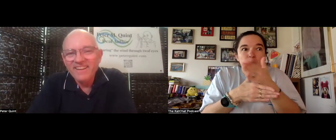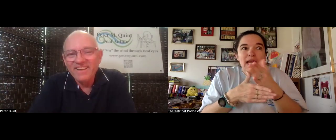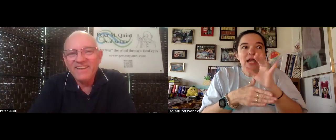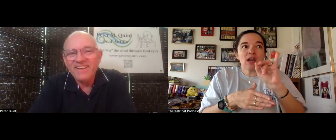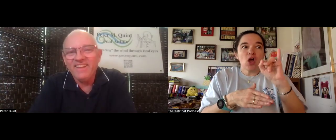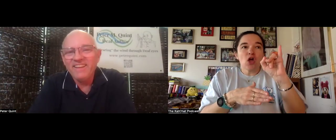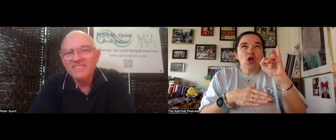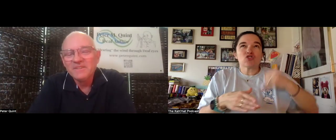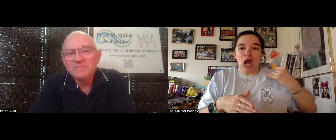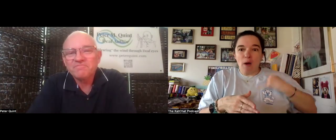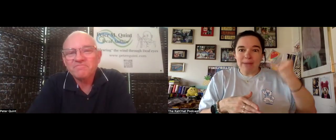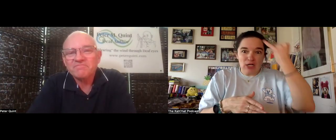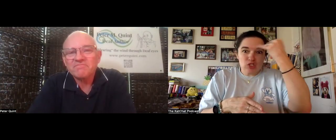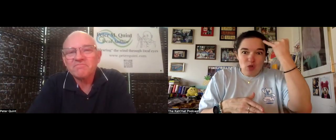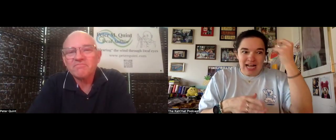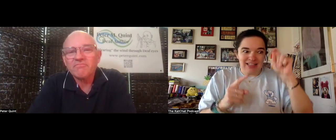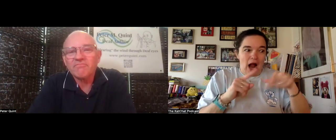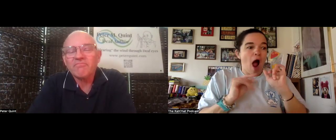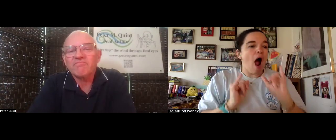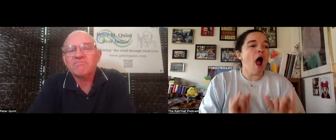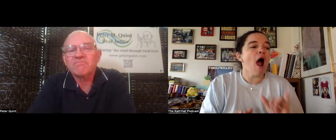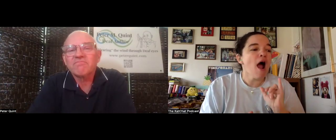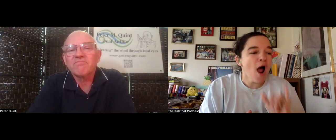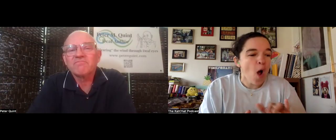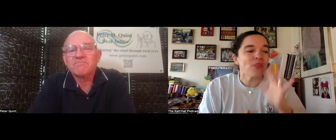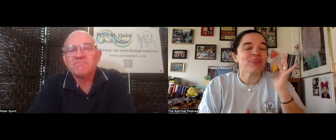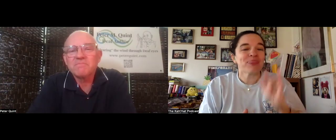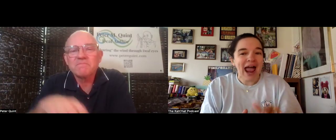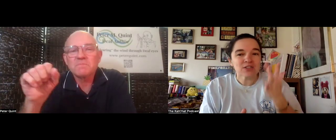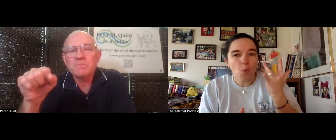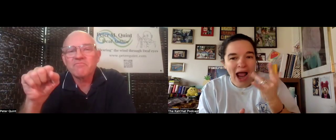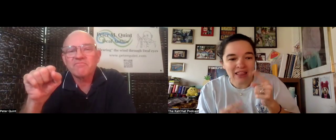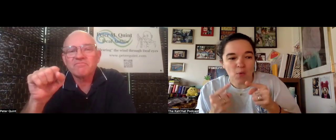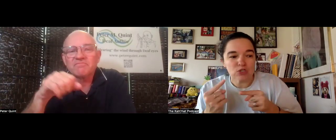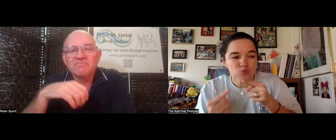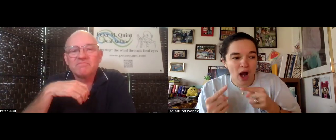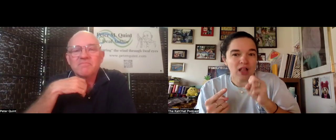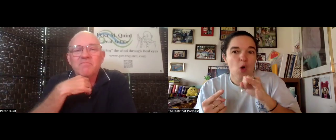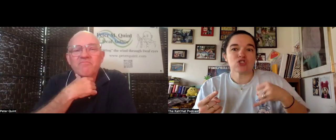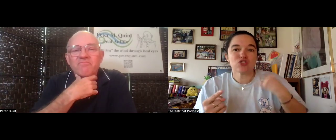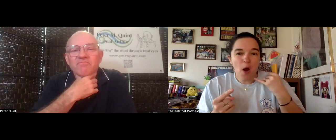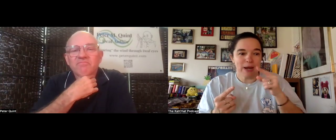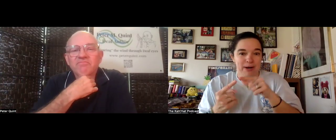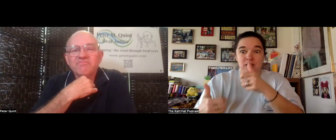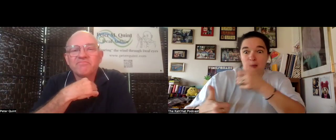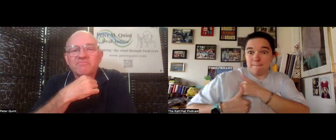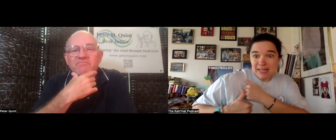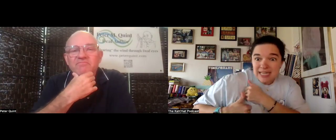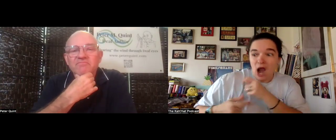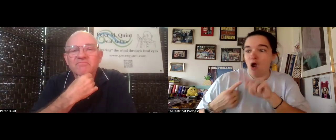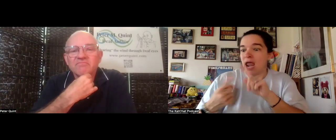the between Jeremy and Juliet. Like, oh, that's why they were struggling on Jeremy